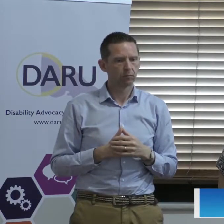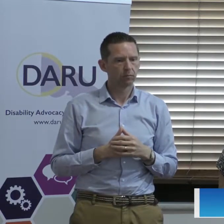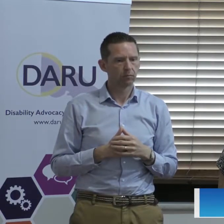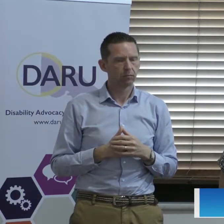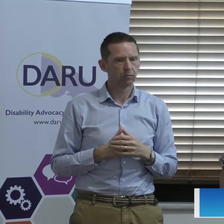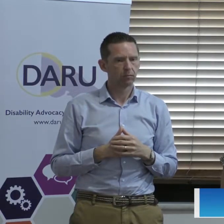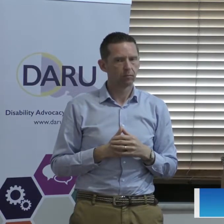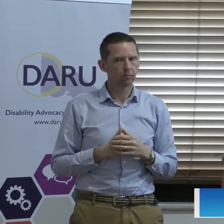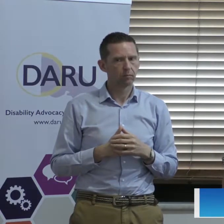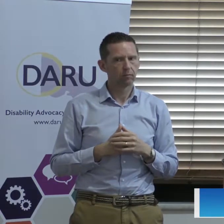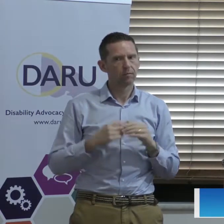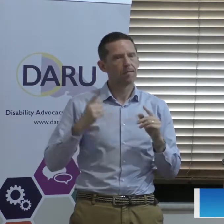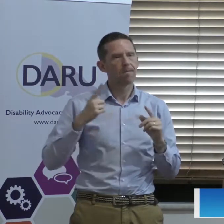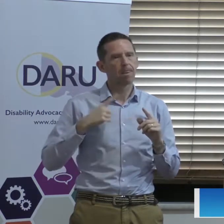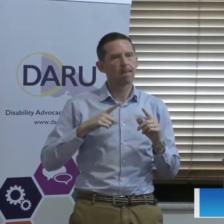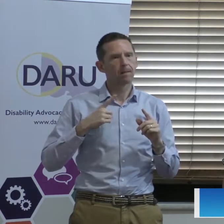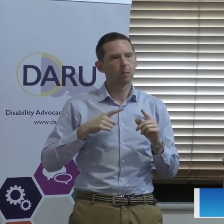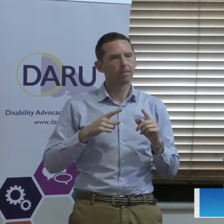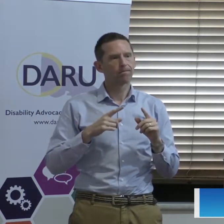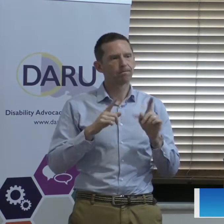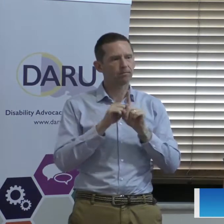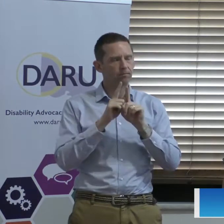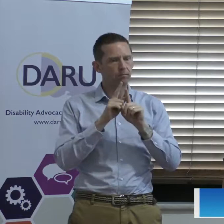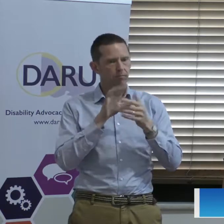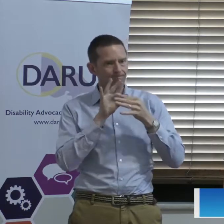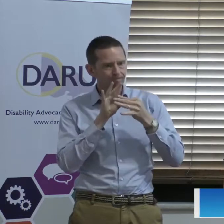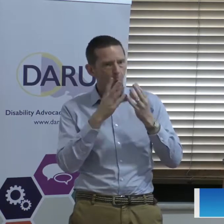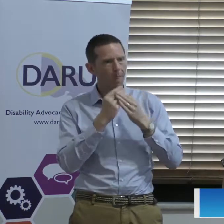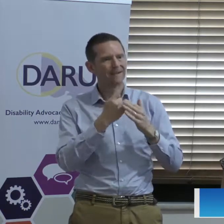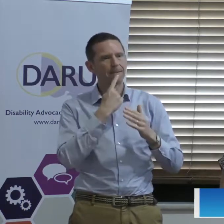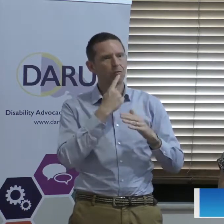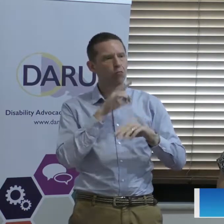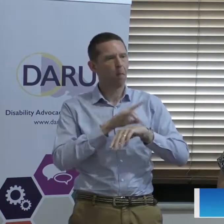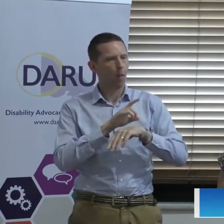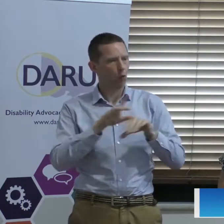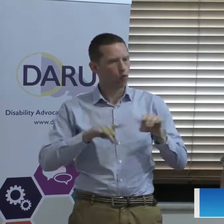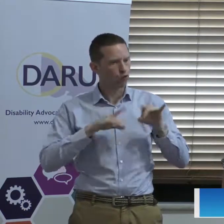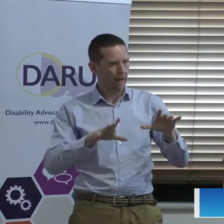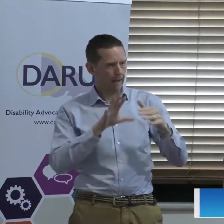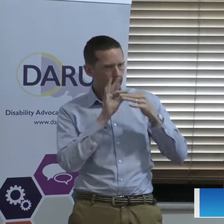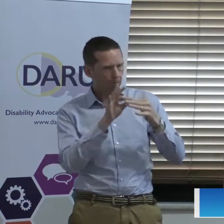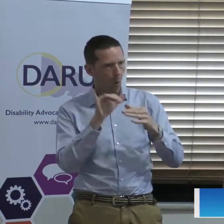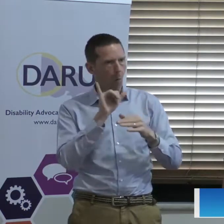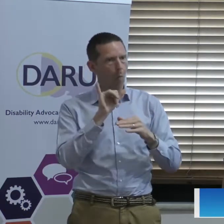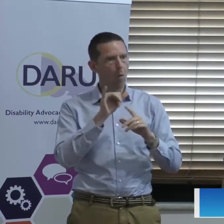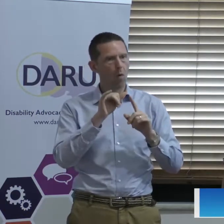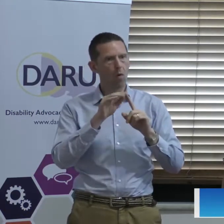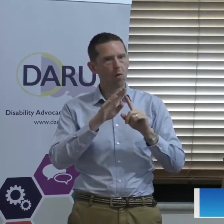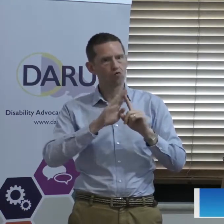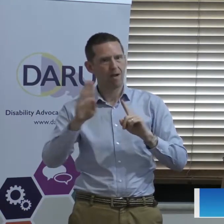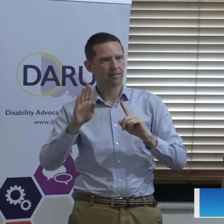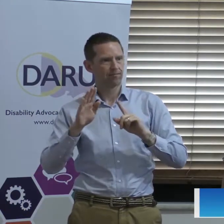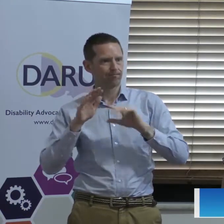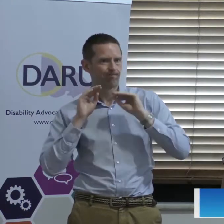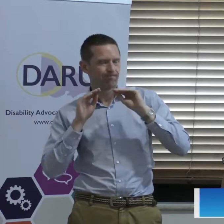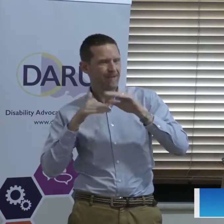you know, and that's why things like partnerships with Speech Pathology Australia, for example, or going straight to the universities